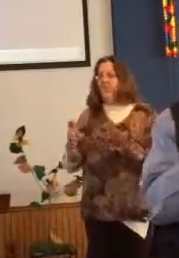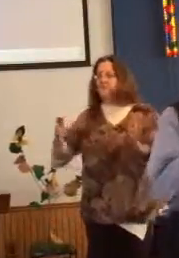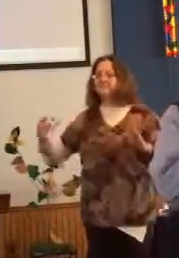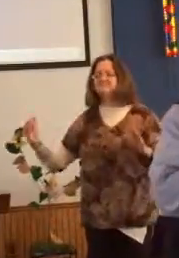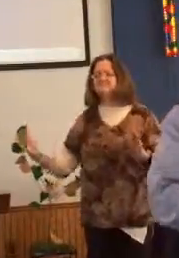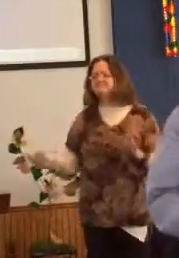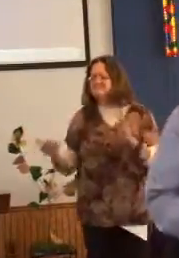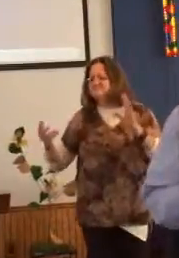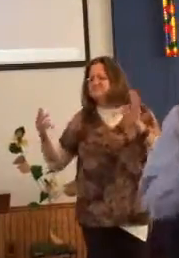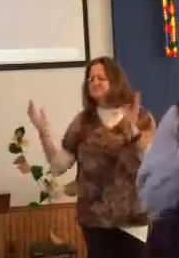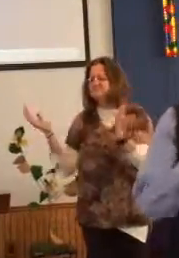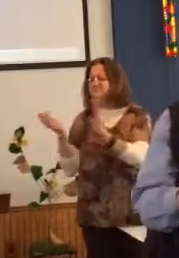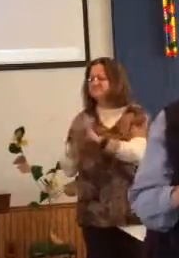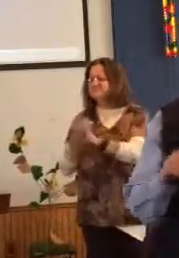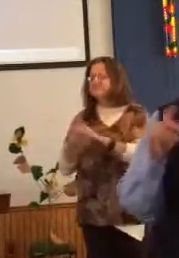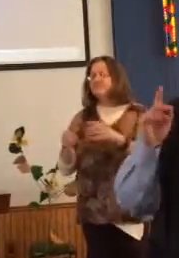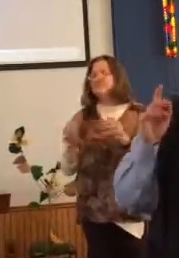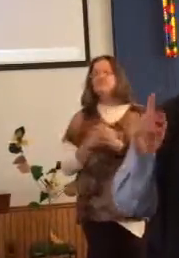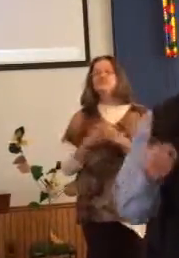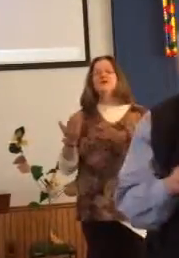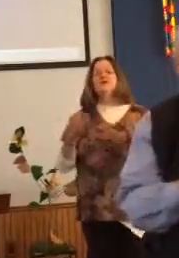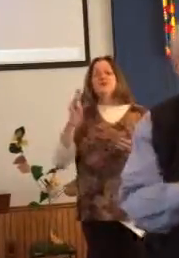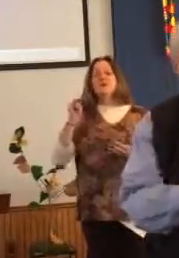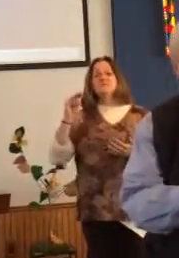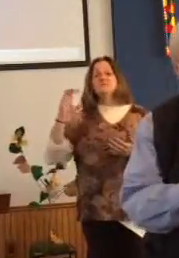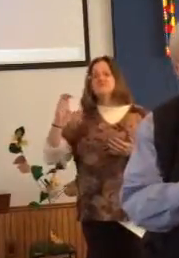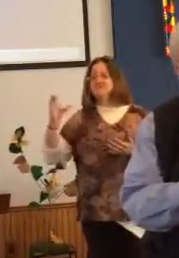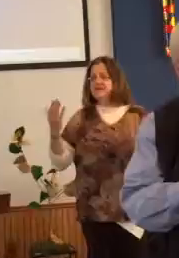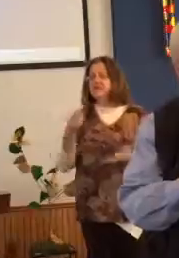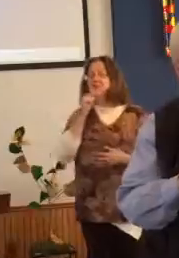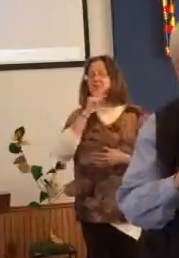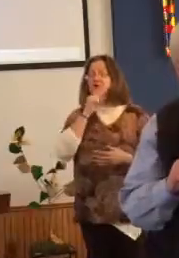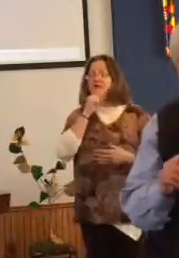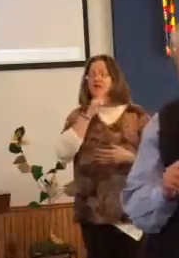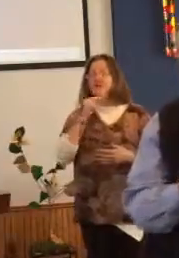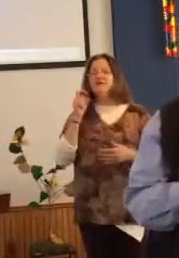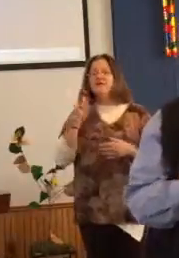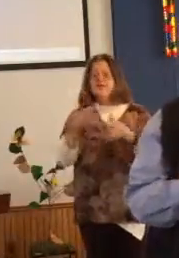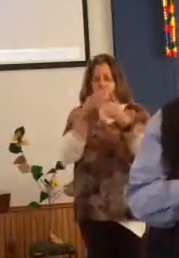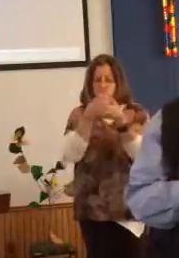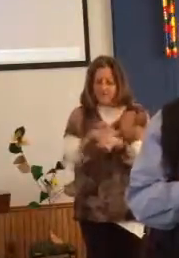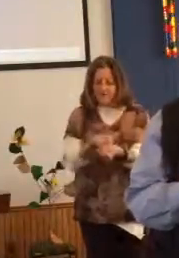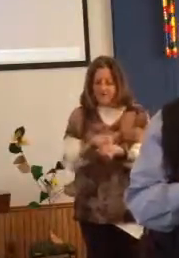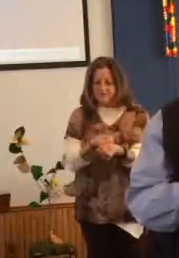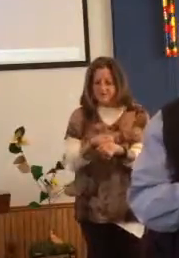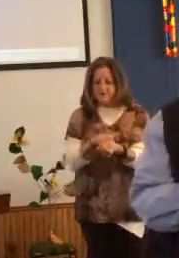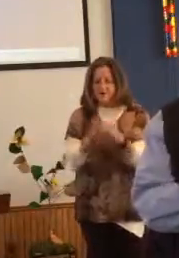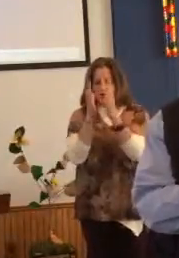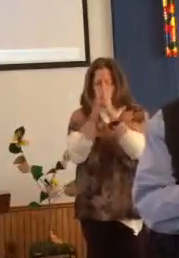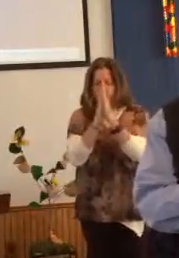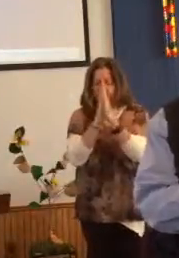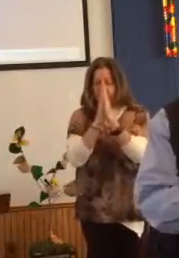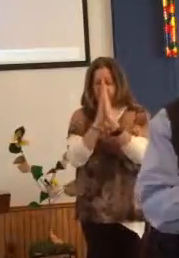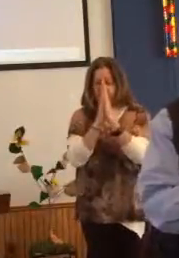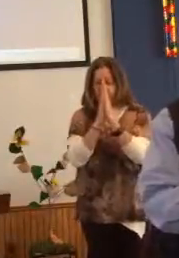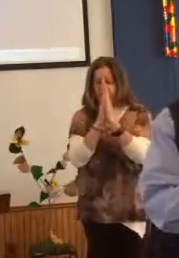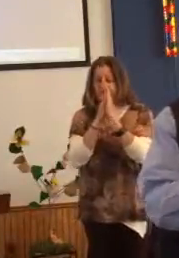MCC, Milwaukee MCC, needs to pray and trust that the right decision will be